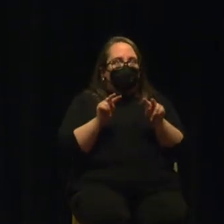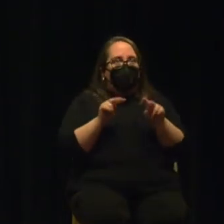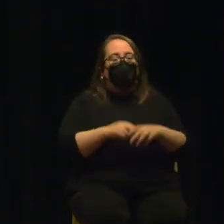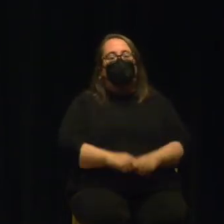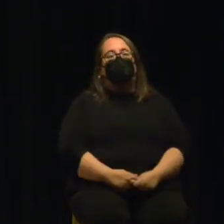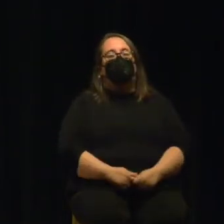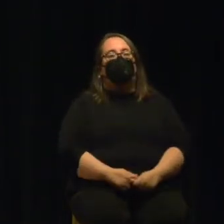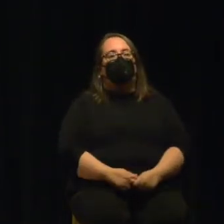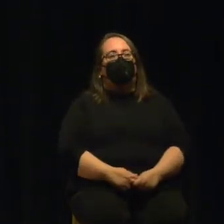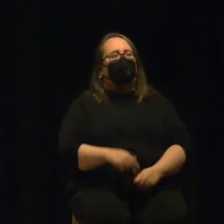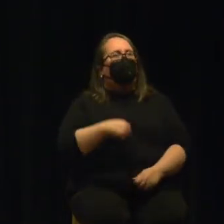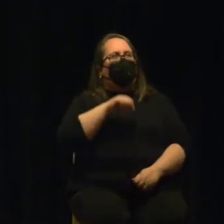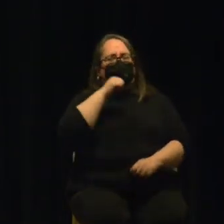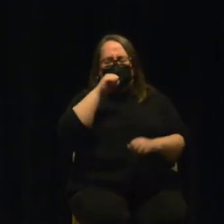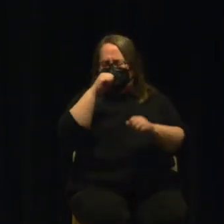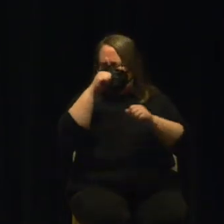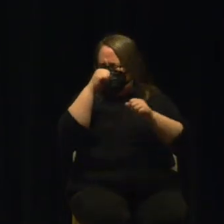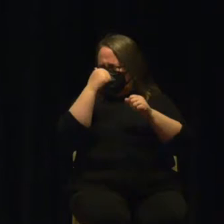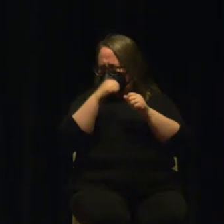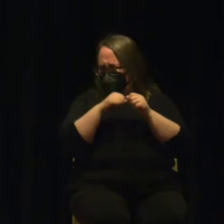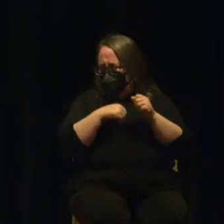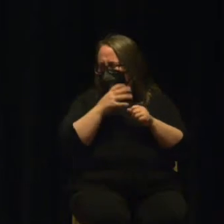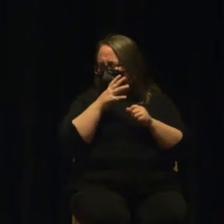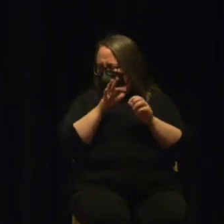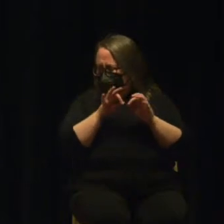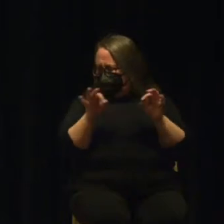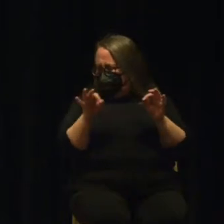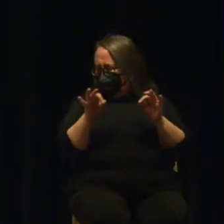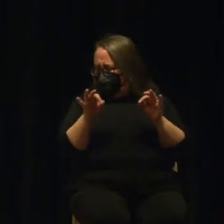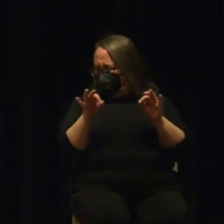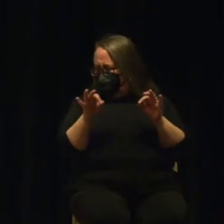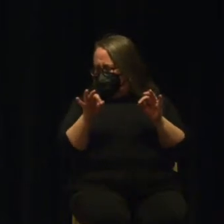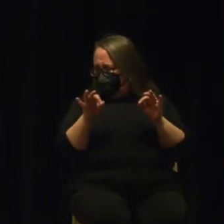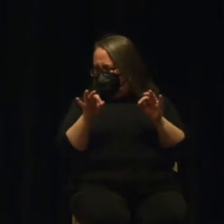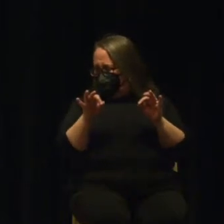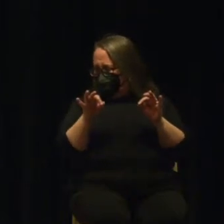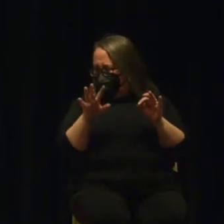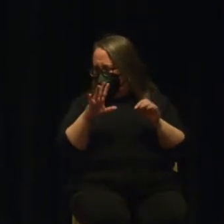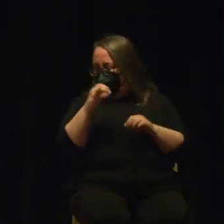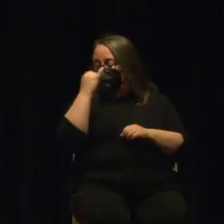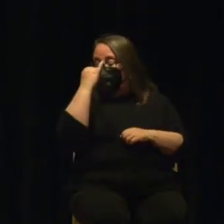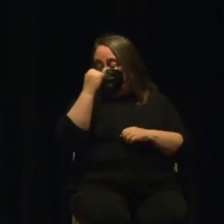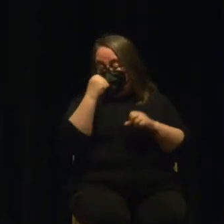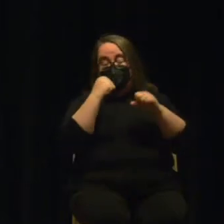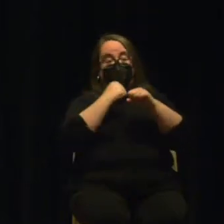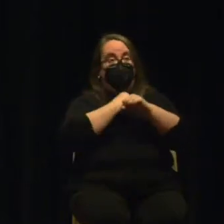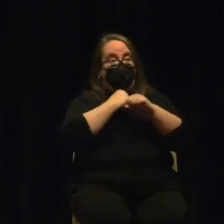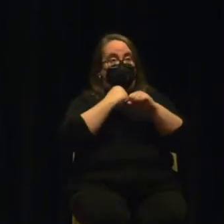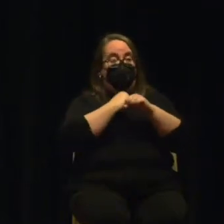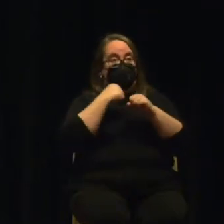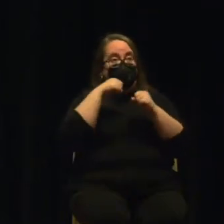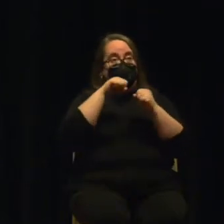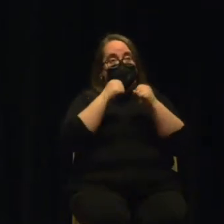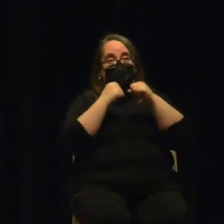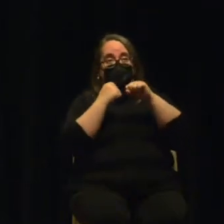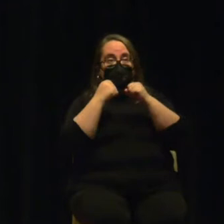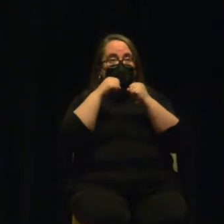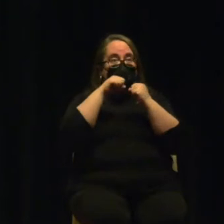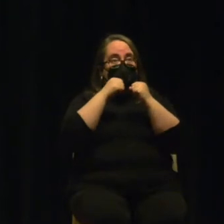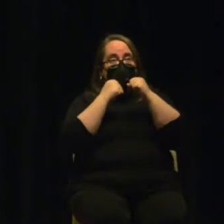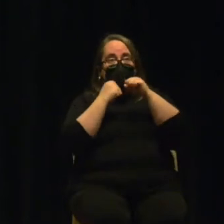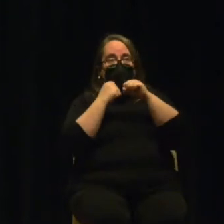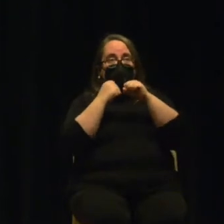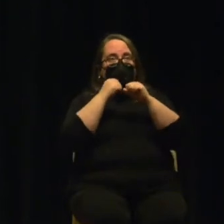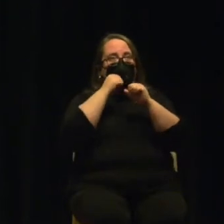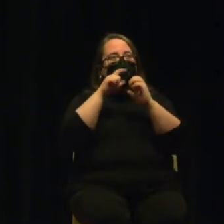remember her language for this, but she was, her idea anyway, was the fight, the boxing, the art of boxing is